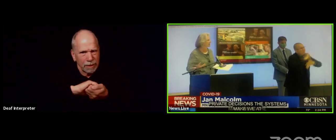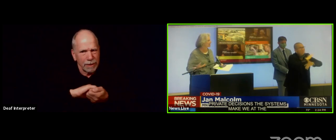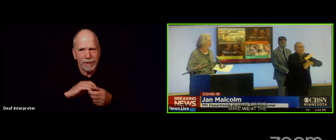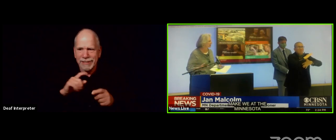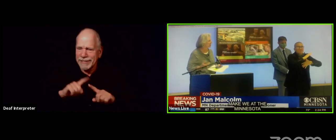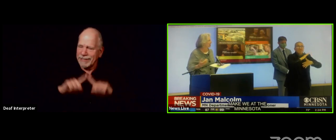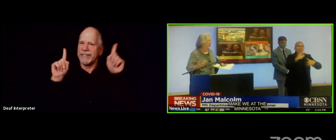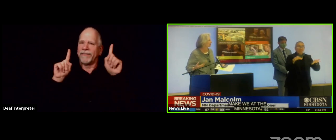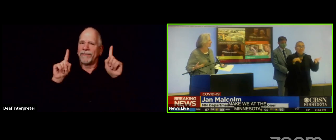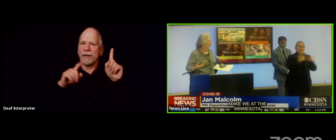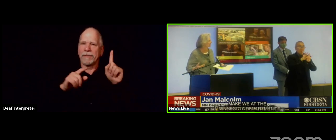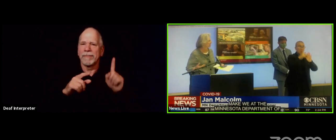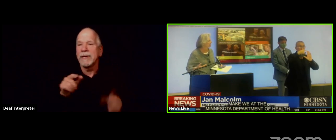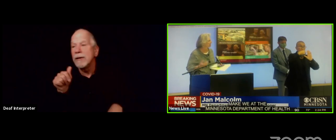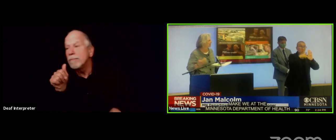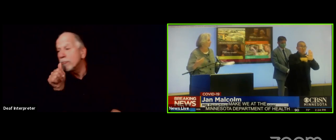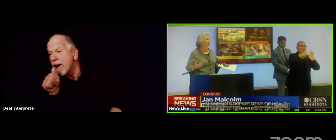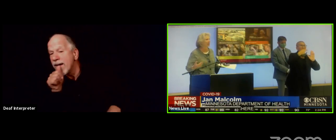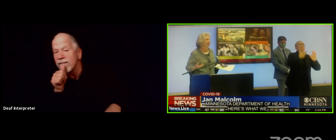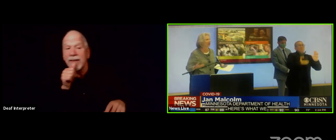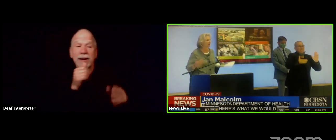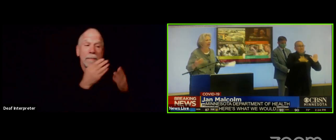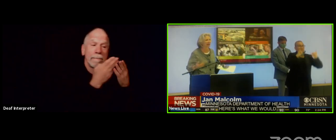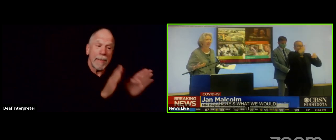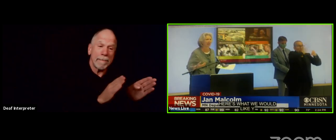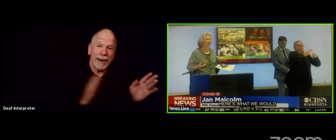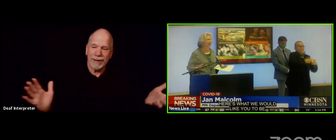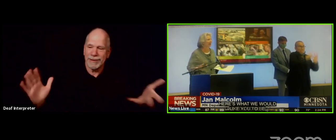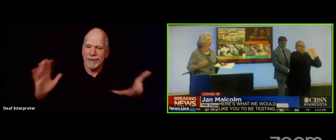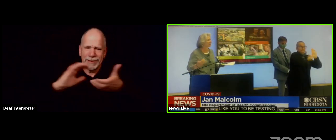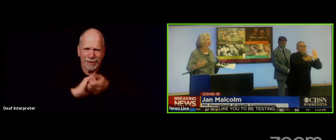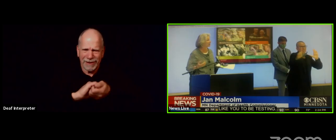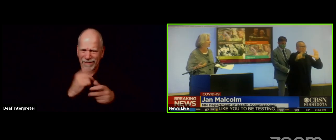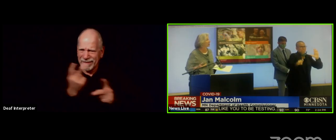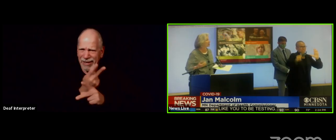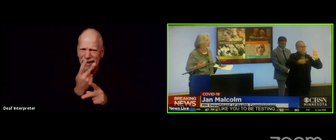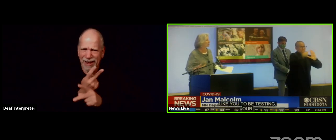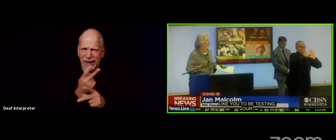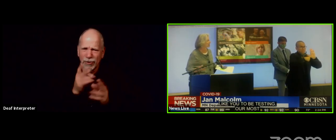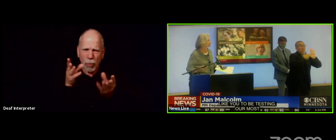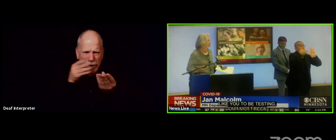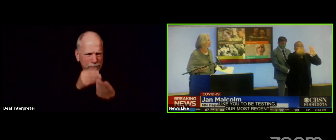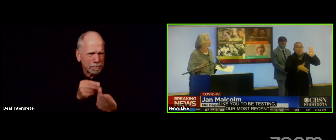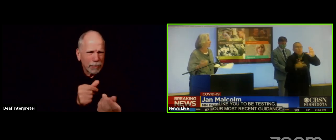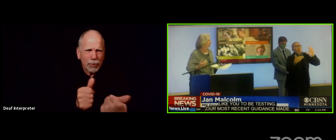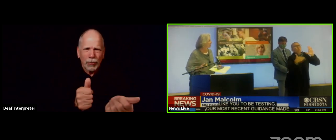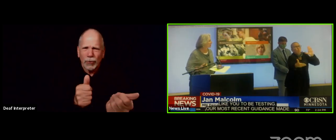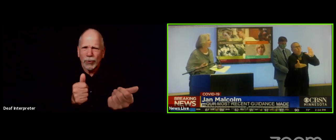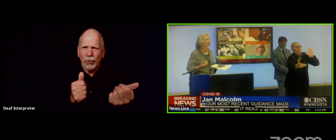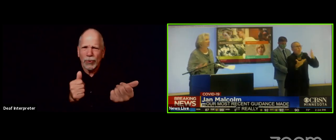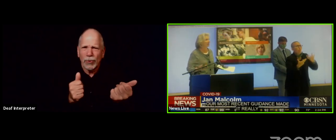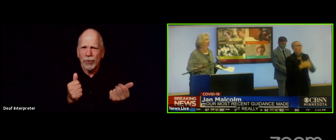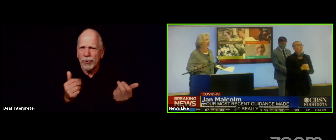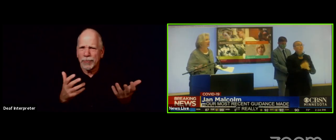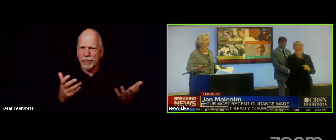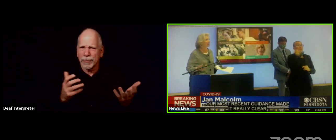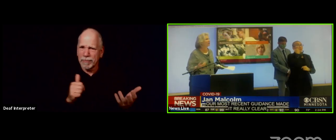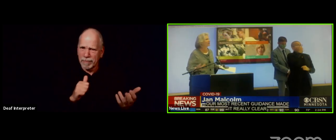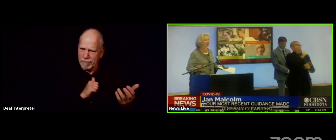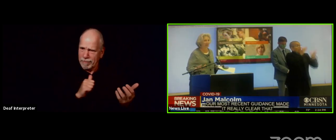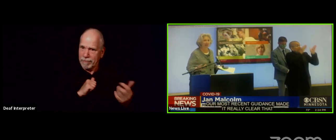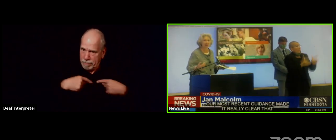be testing. Our most recent guidance made it really clear that asymptomatic people should be tested when they believe that they've had